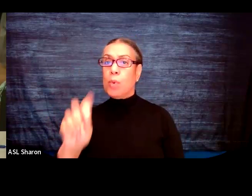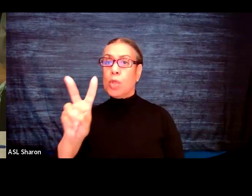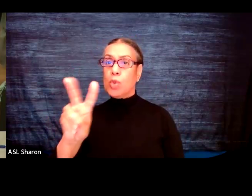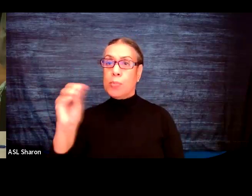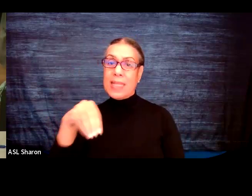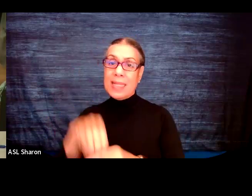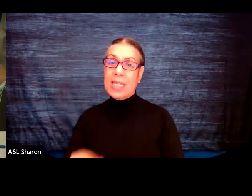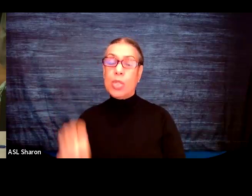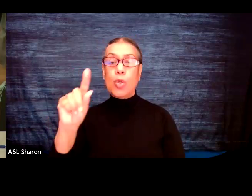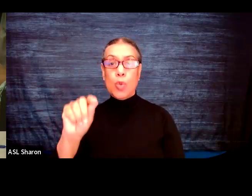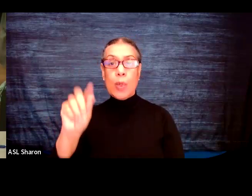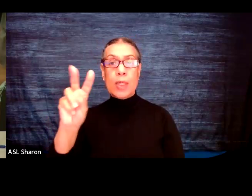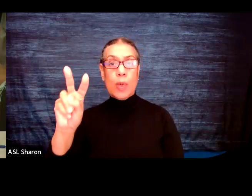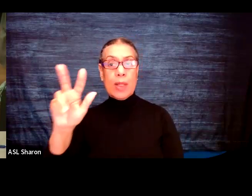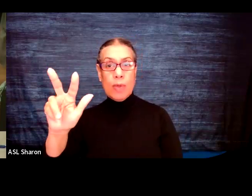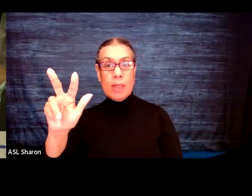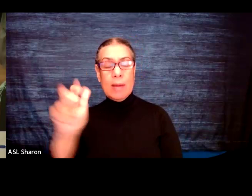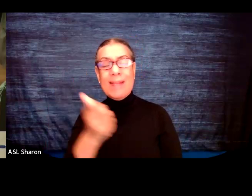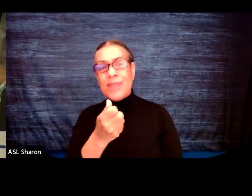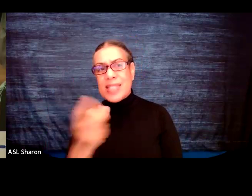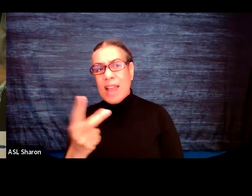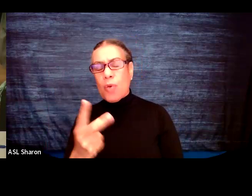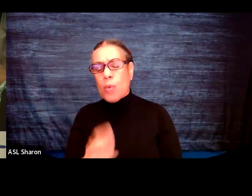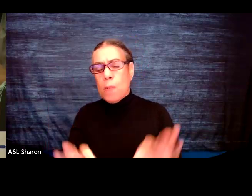in 23. There are several key